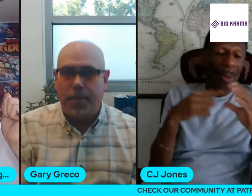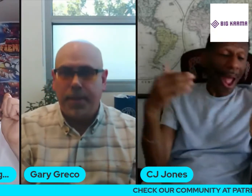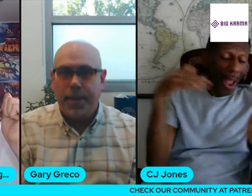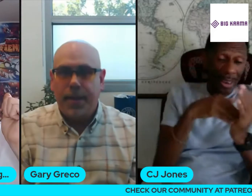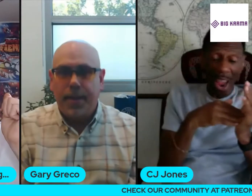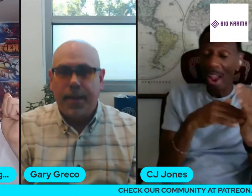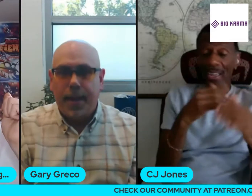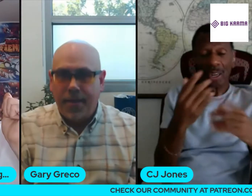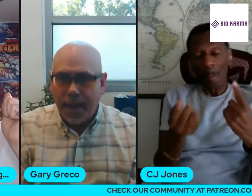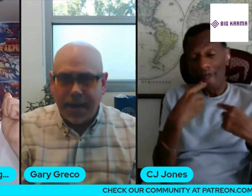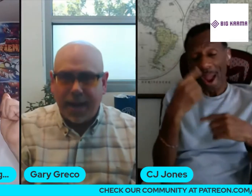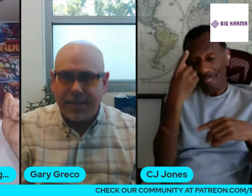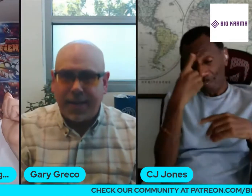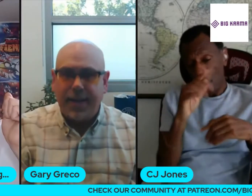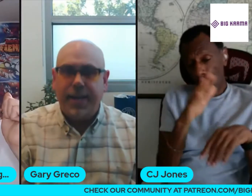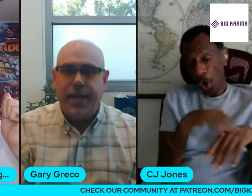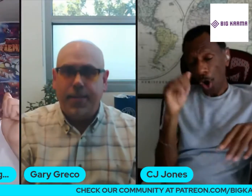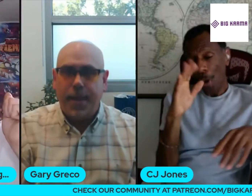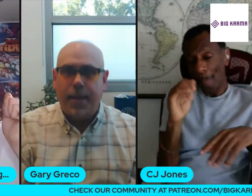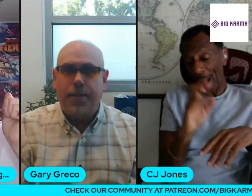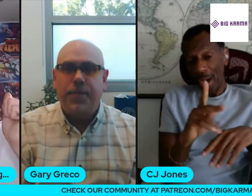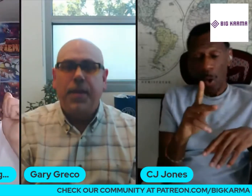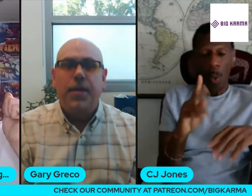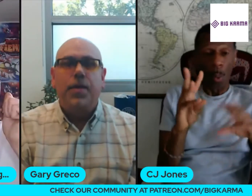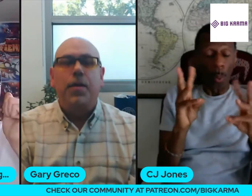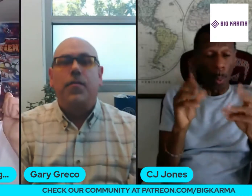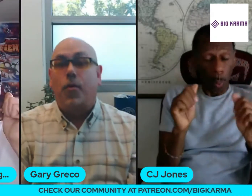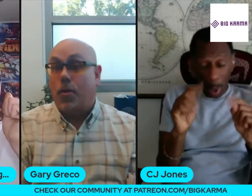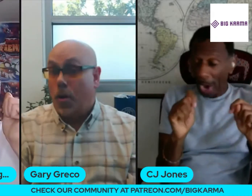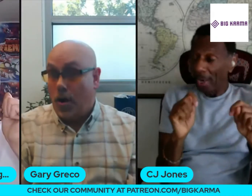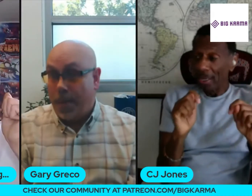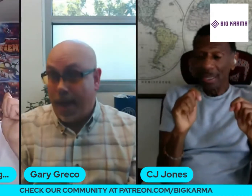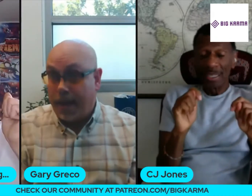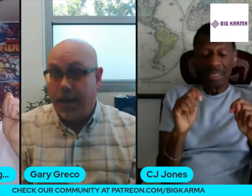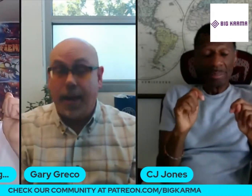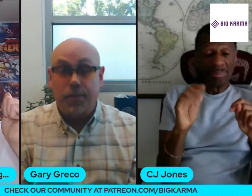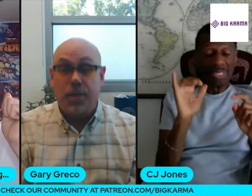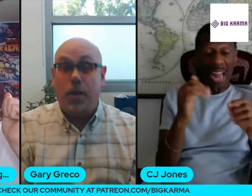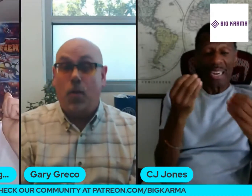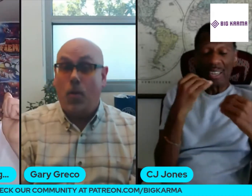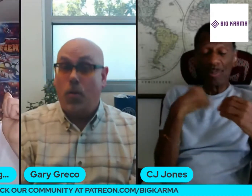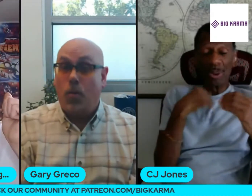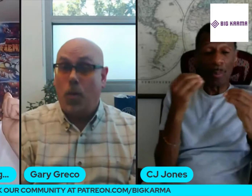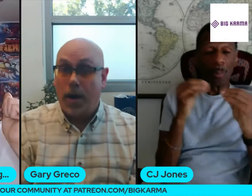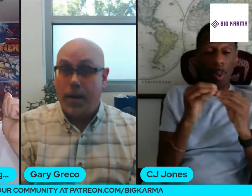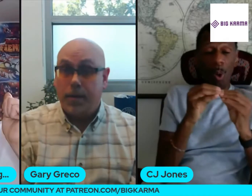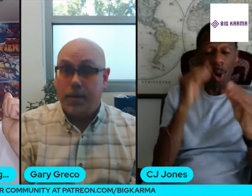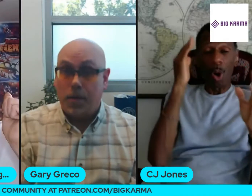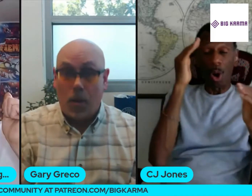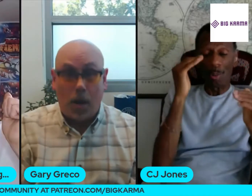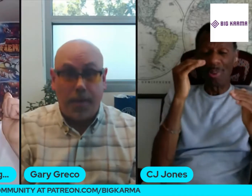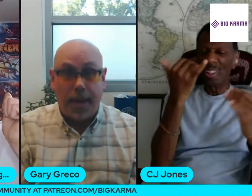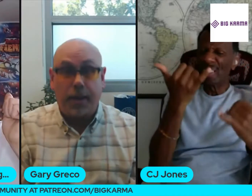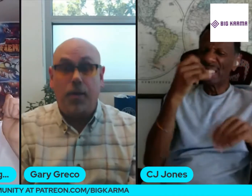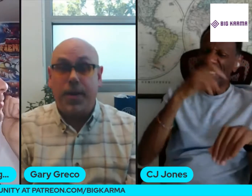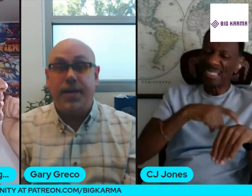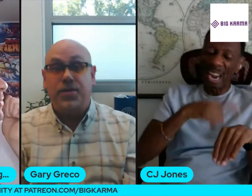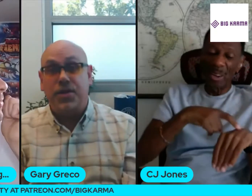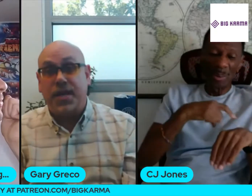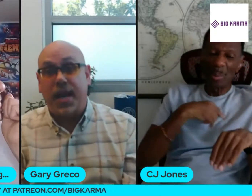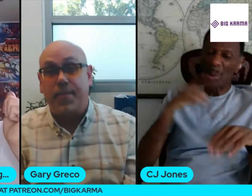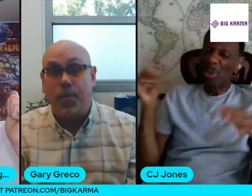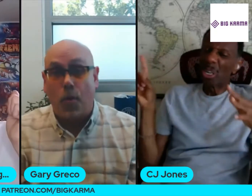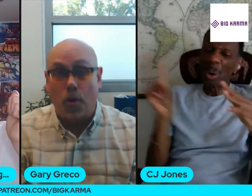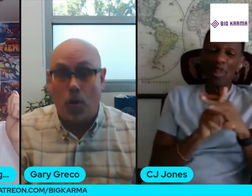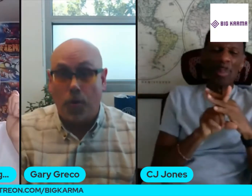hopes up. And then I got a second email for a callback. And I was like, oh, what? Callback? Okay, so